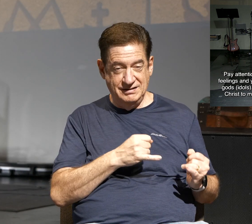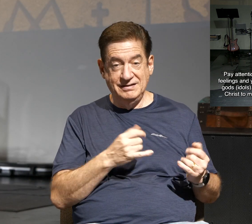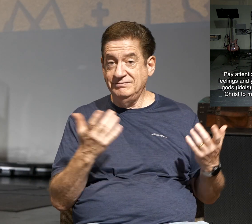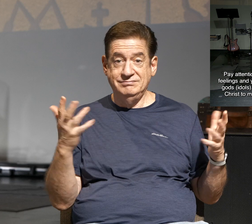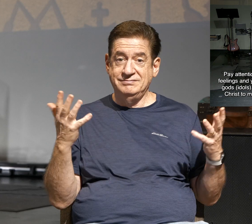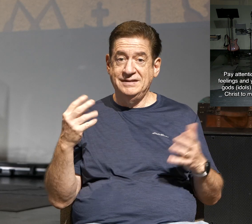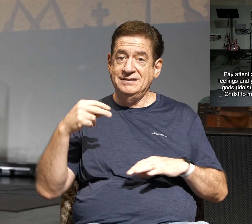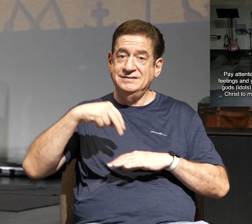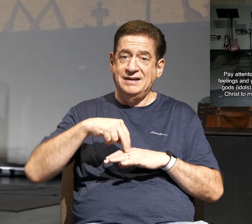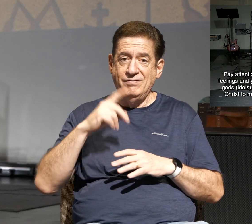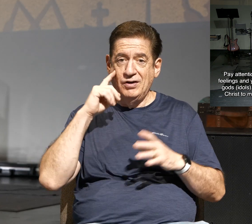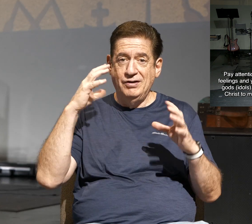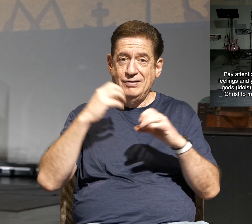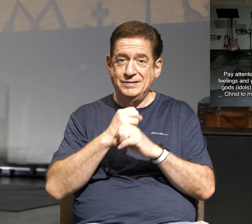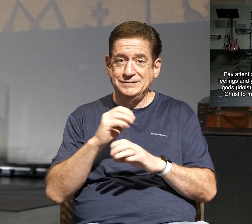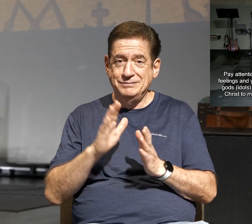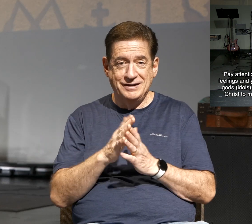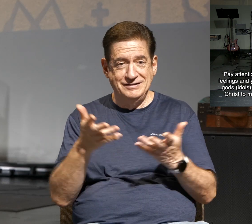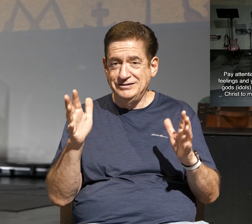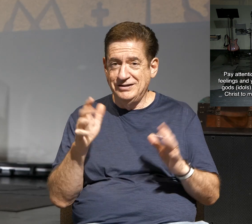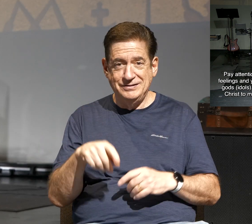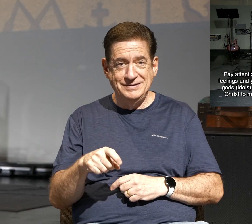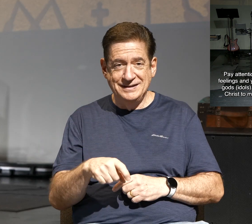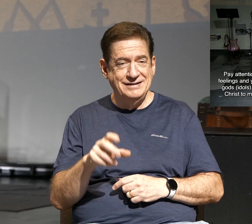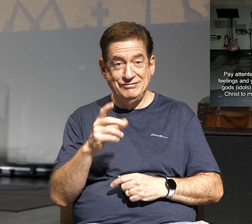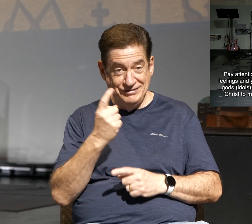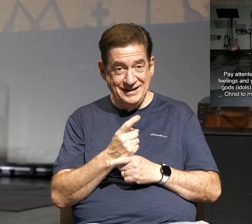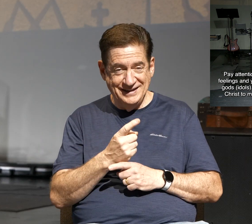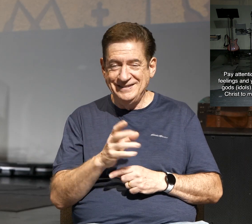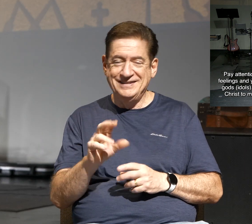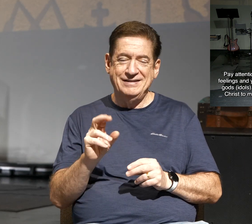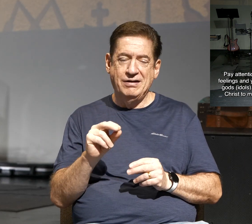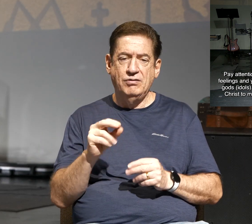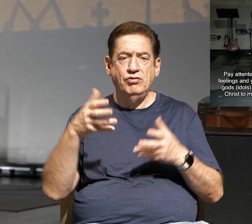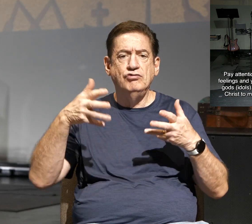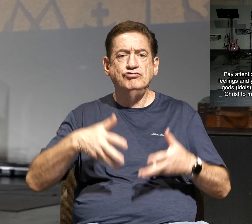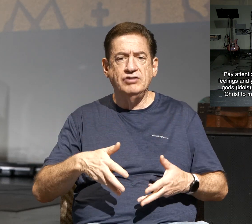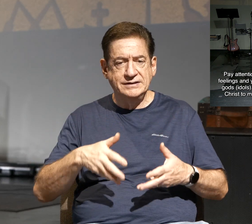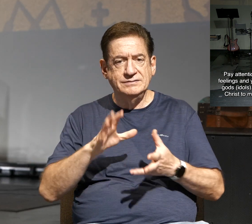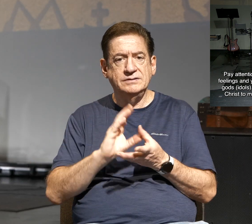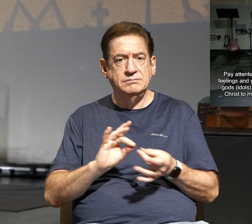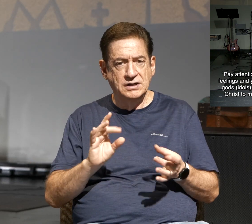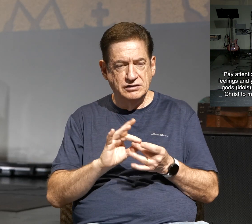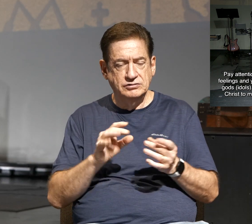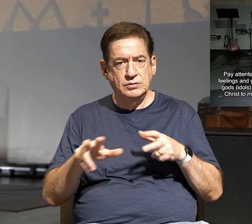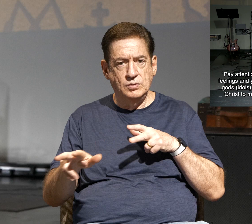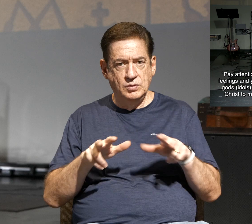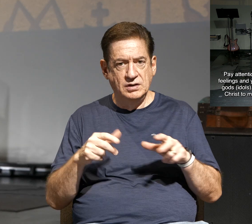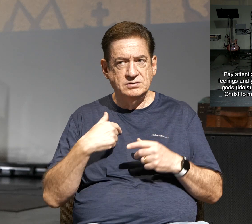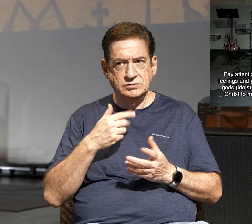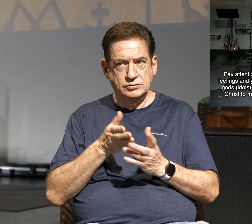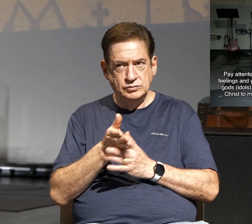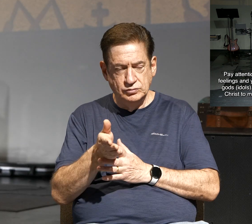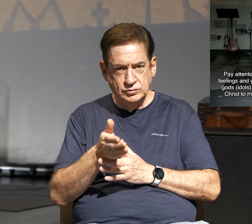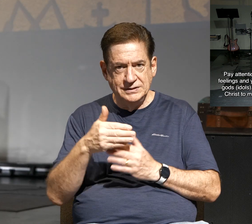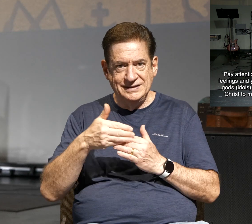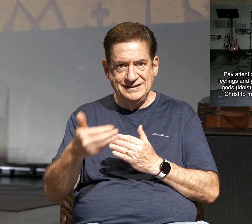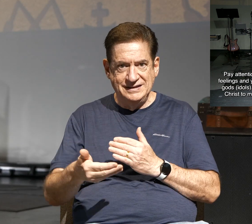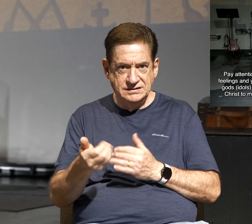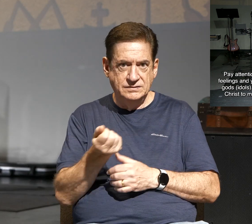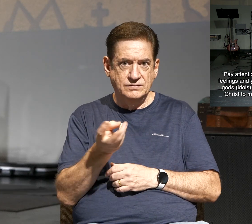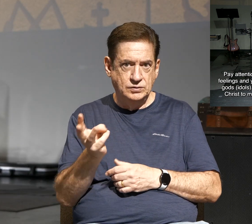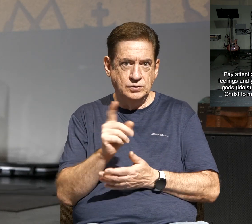there, okay? Now, actually, the rest of this message is going to walk us through in the next few weeks. In fact, the rest